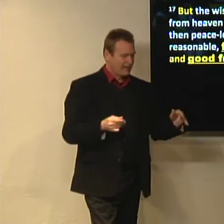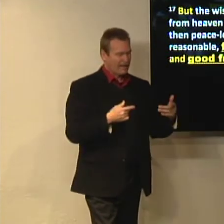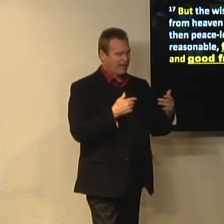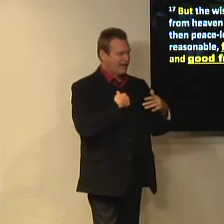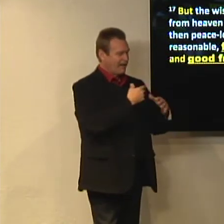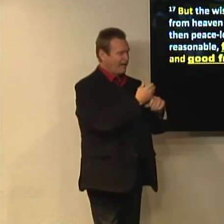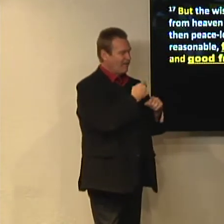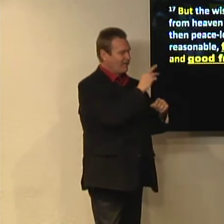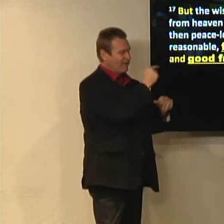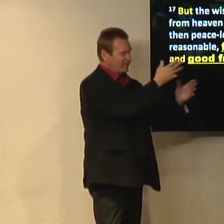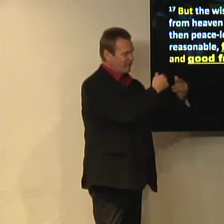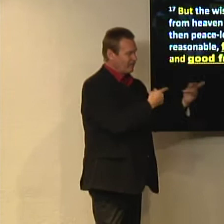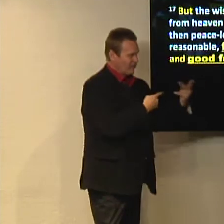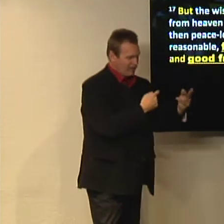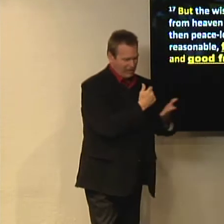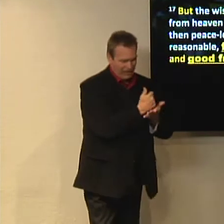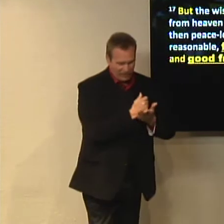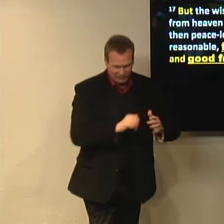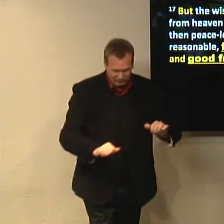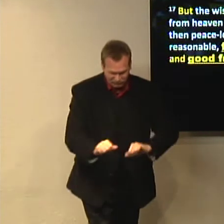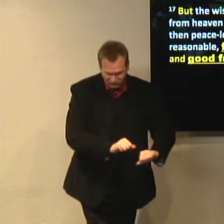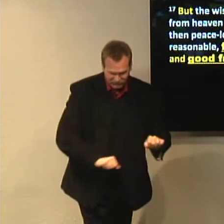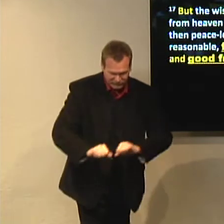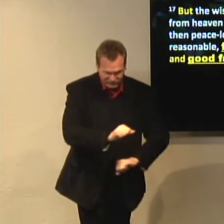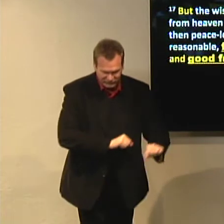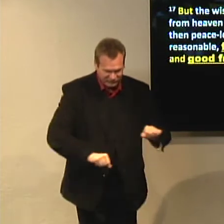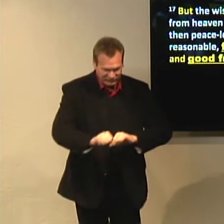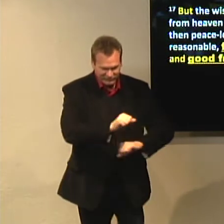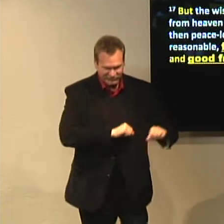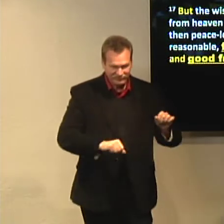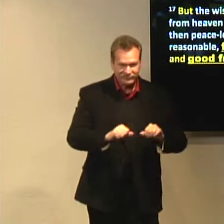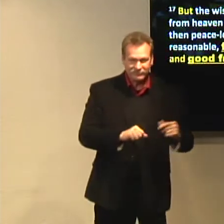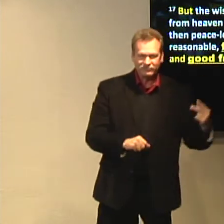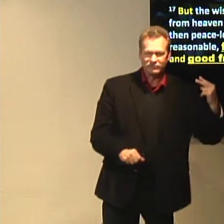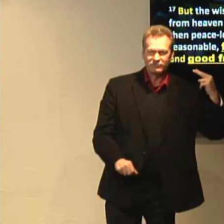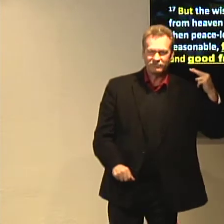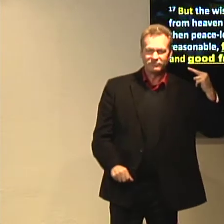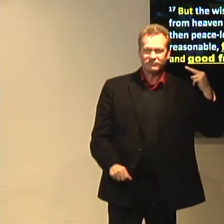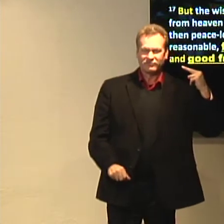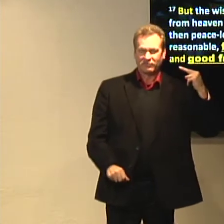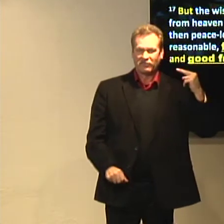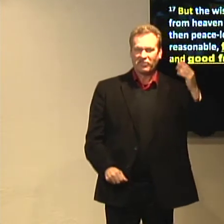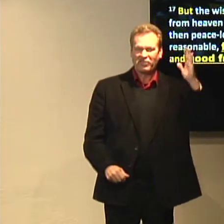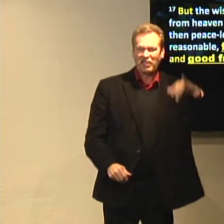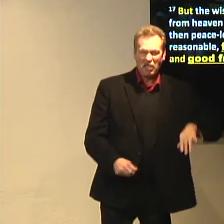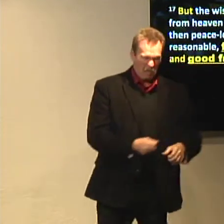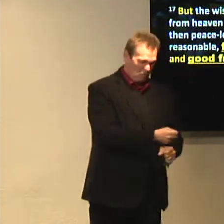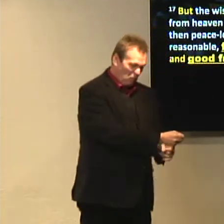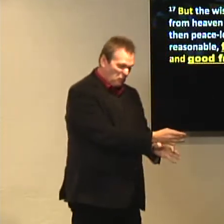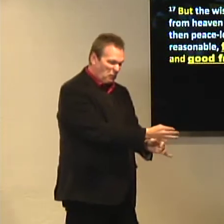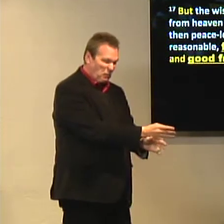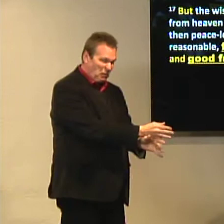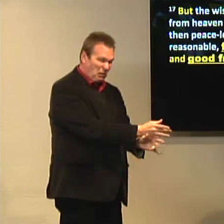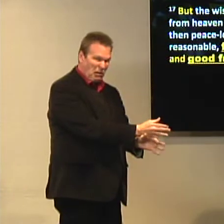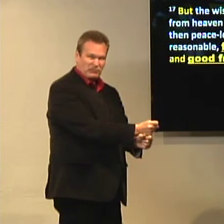so mad that I spilled things on the floor. And I'll say, no, come and help me, get some paper towels, let's clean this up. And they'll look at me and think, wow. Instead